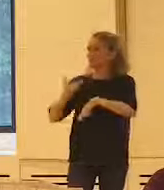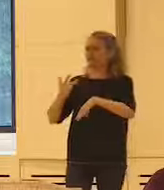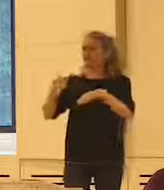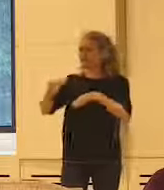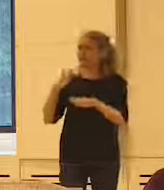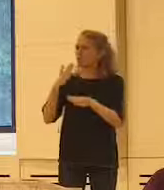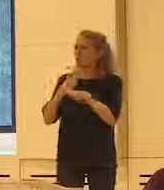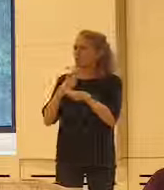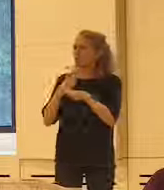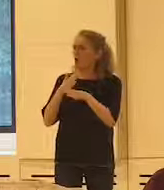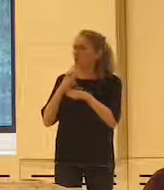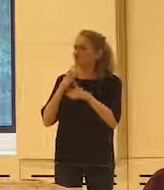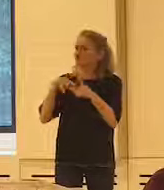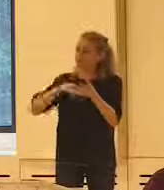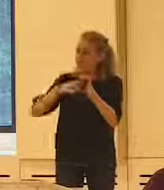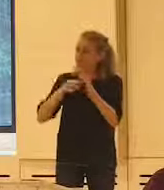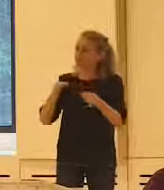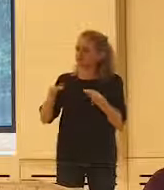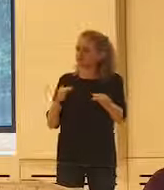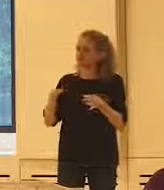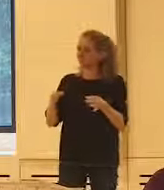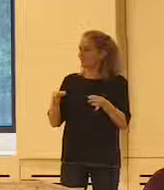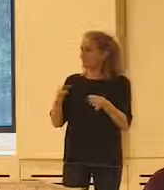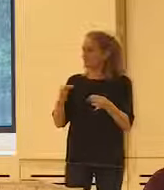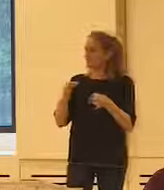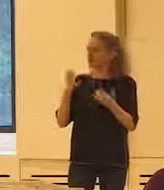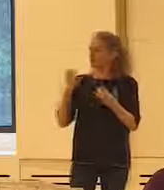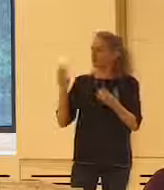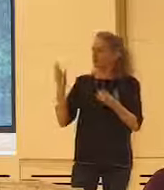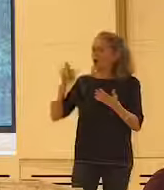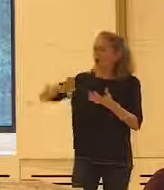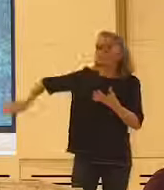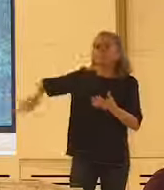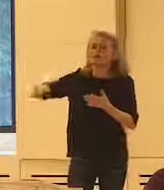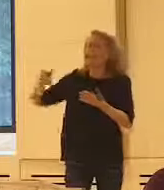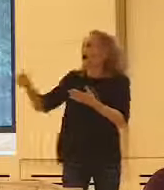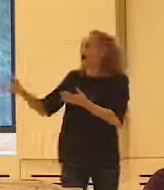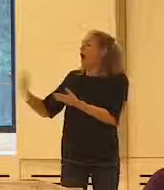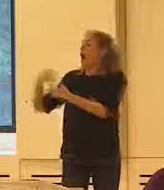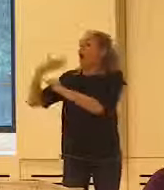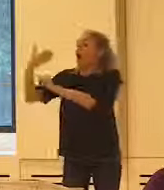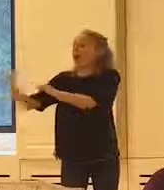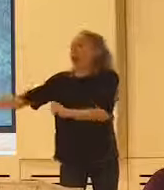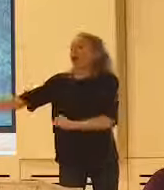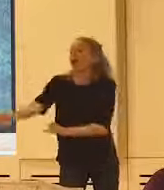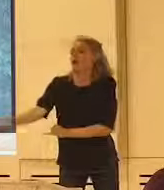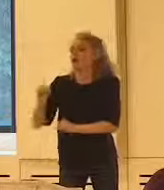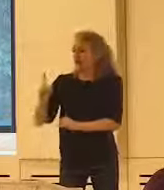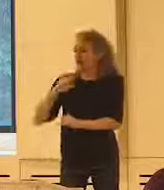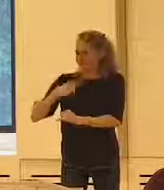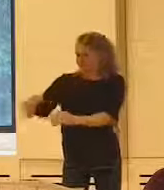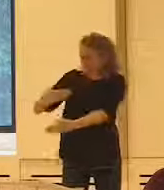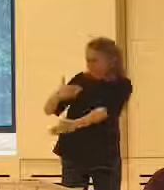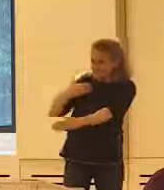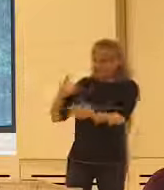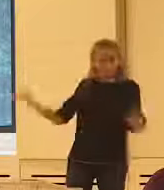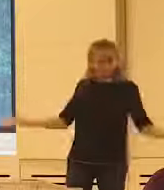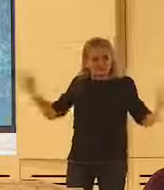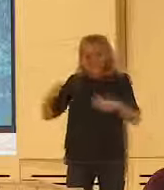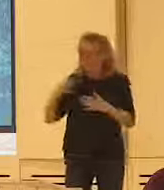Those who are suicidal. And then planning strategies. So rather than bringing it in at the last minute,